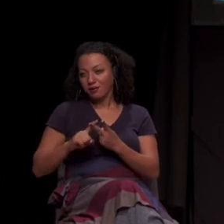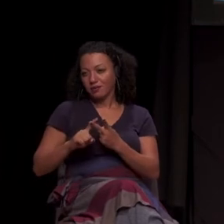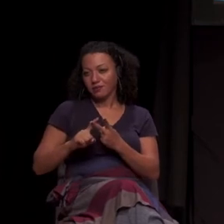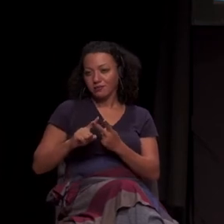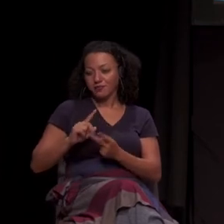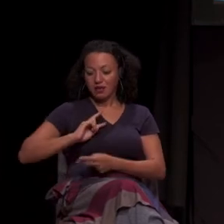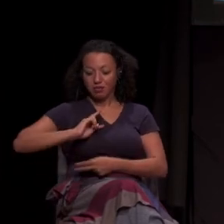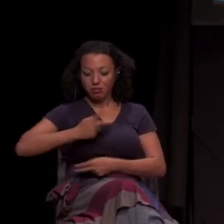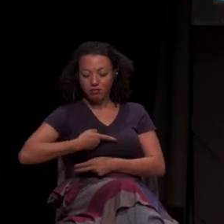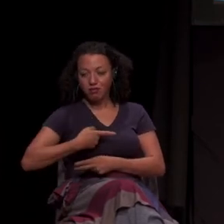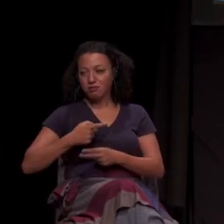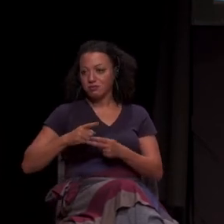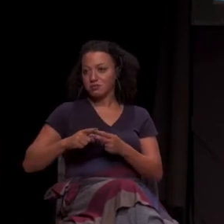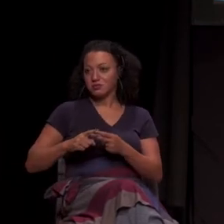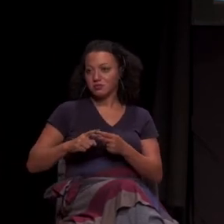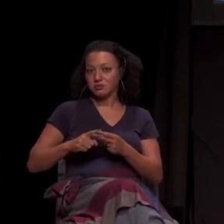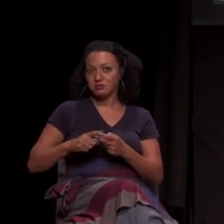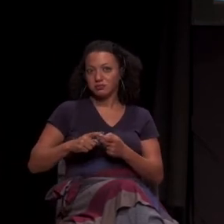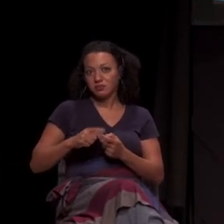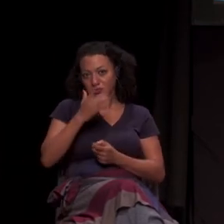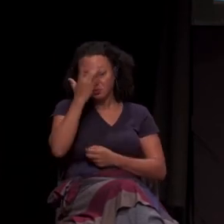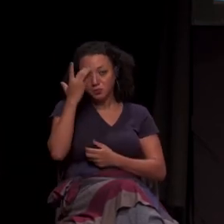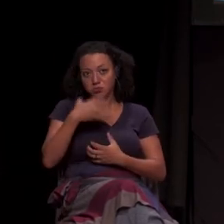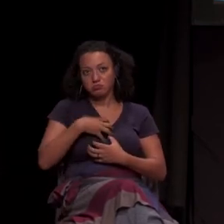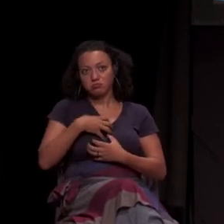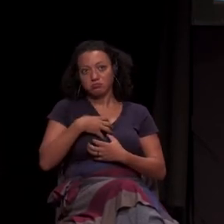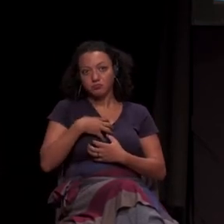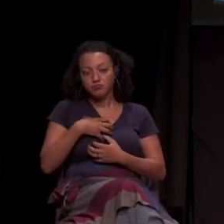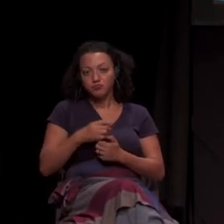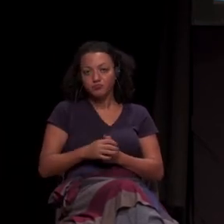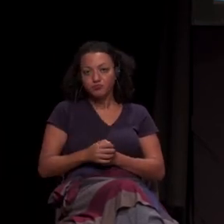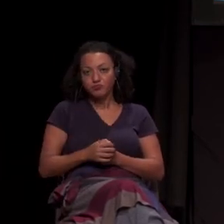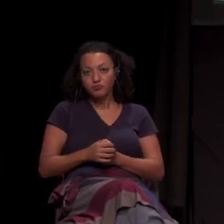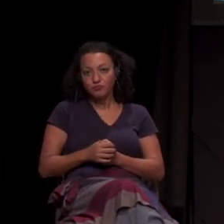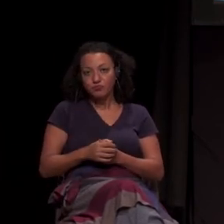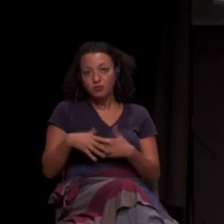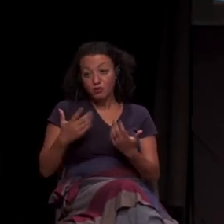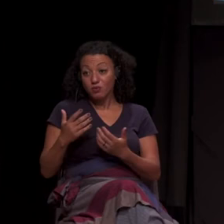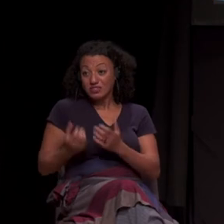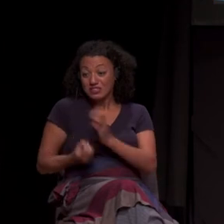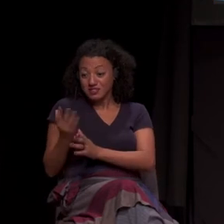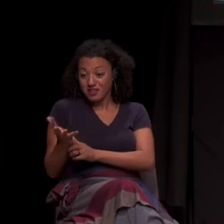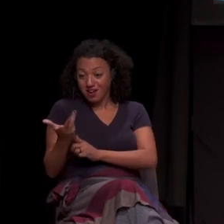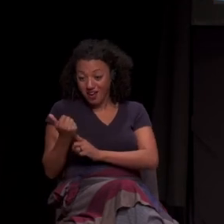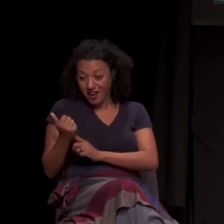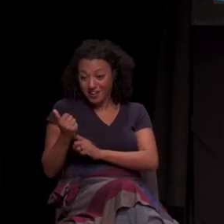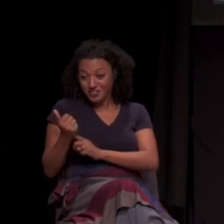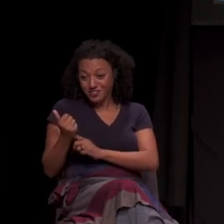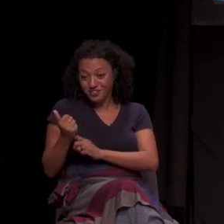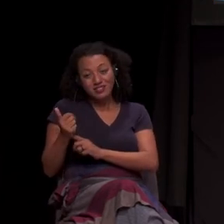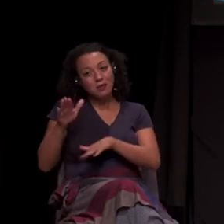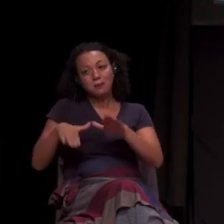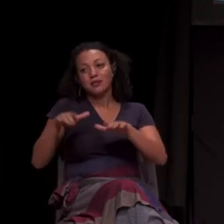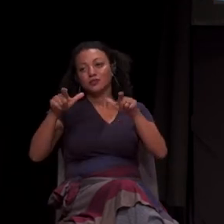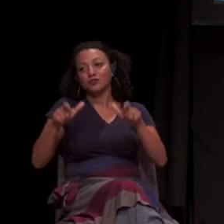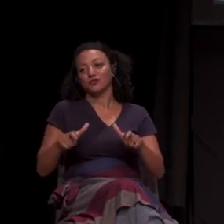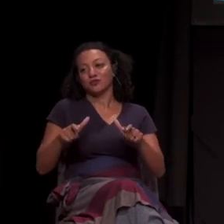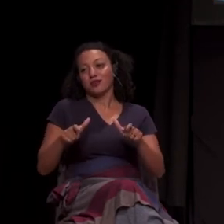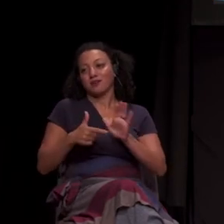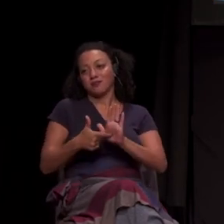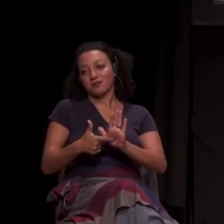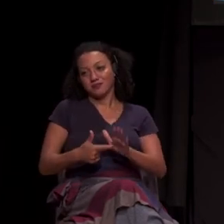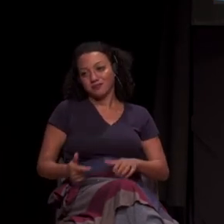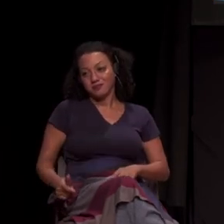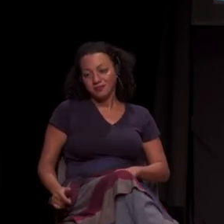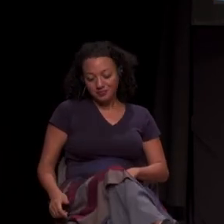rights, etc. So, in terms of reception, the reception really depends on the space. Muito